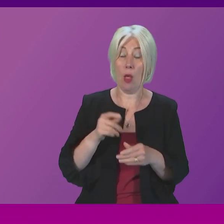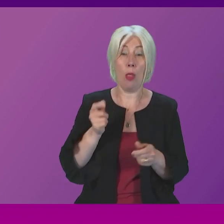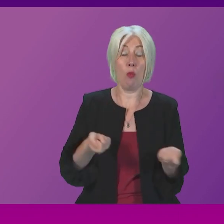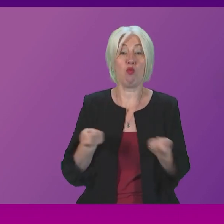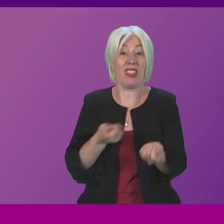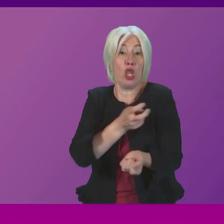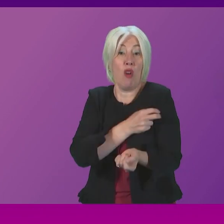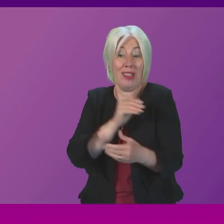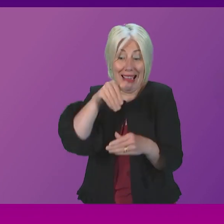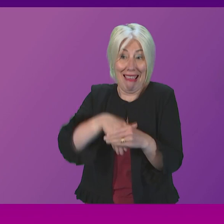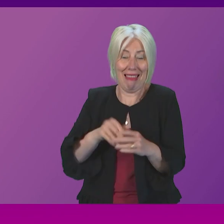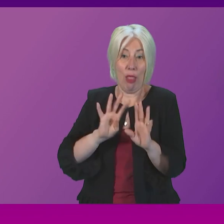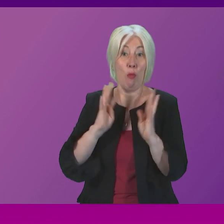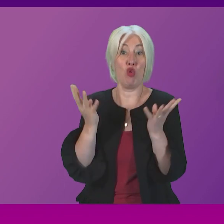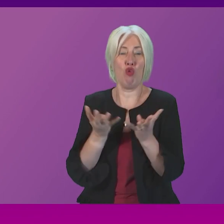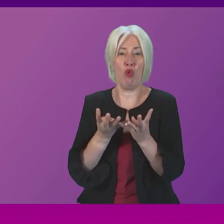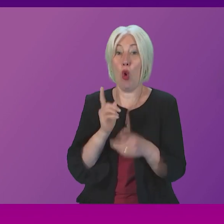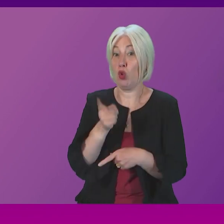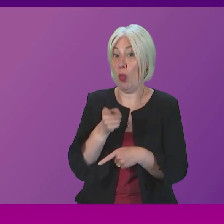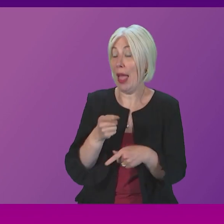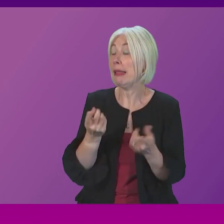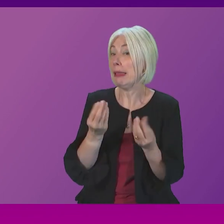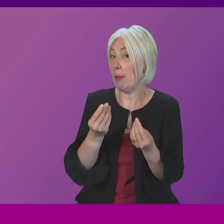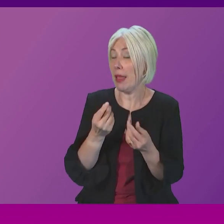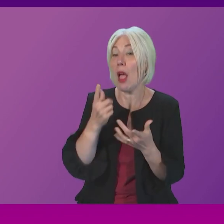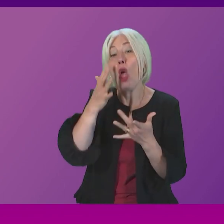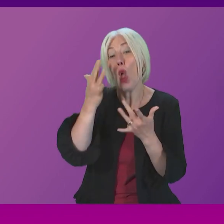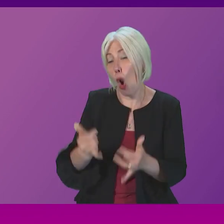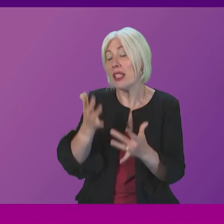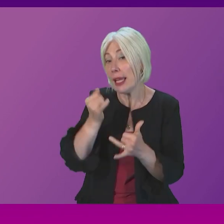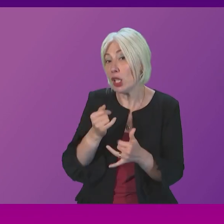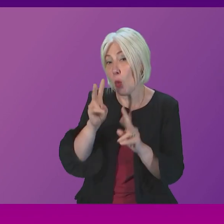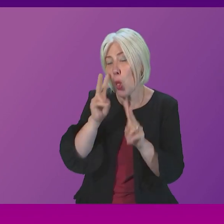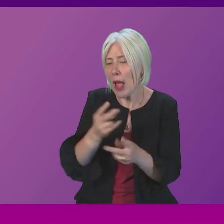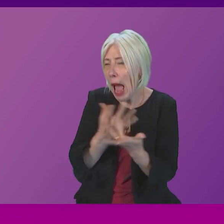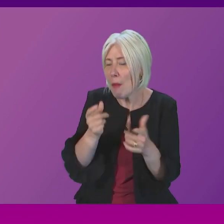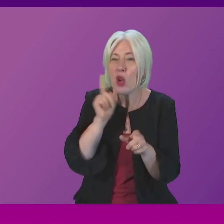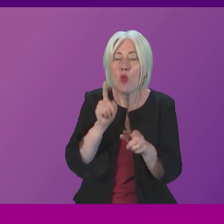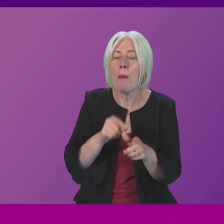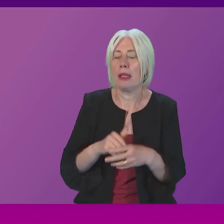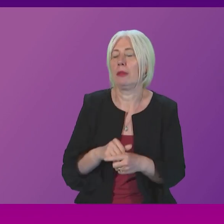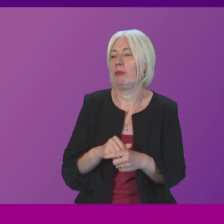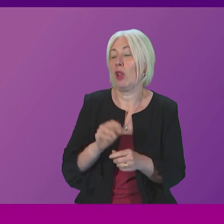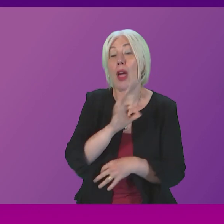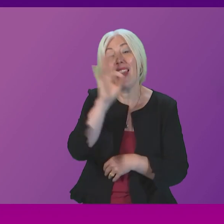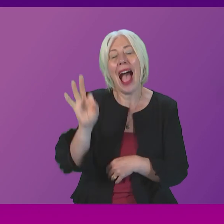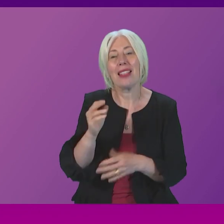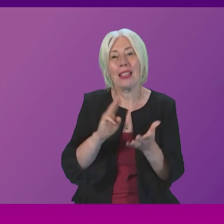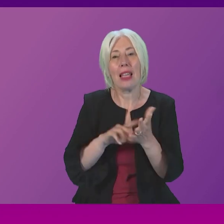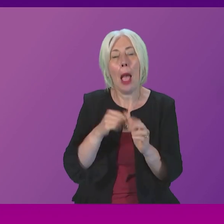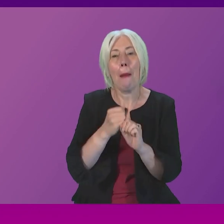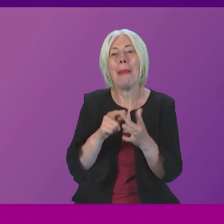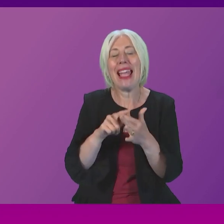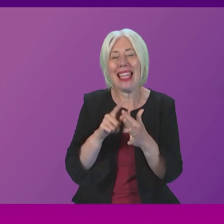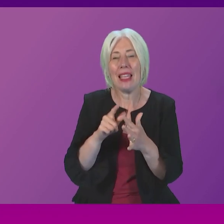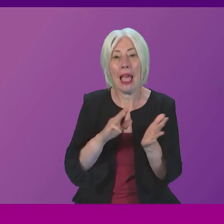that's certainly something that will be covered with the work that the audit will progress. Maggie, here's a question. Being an